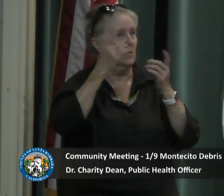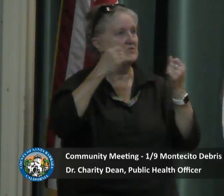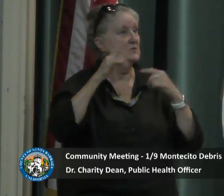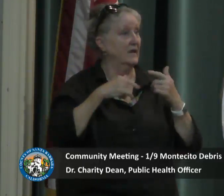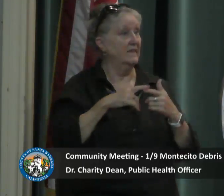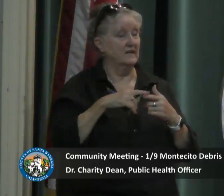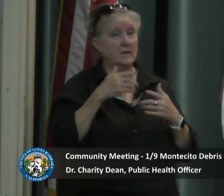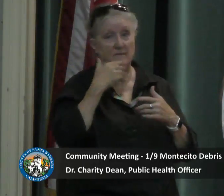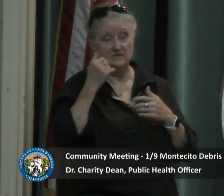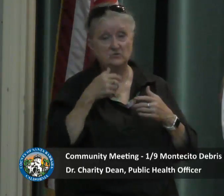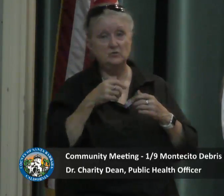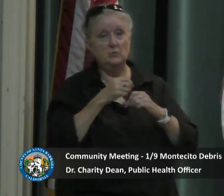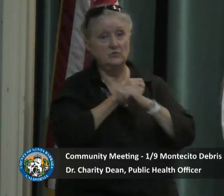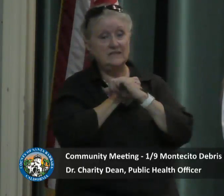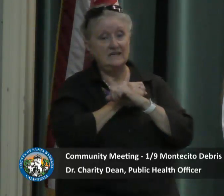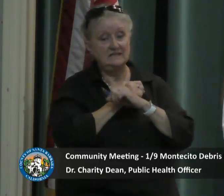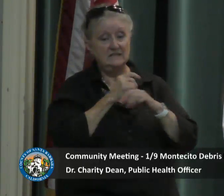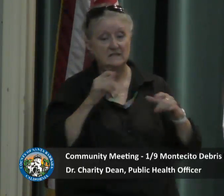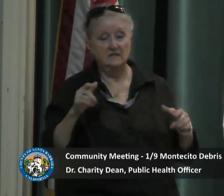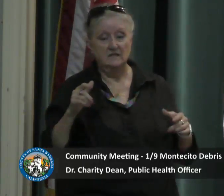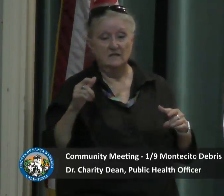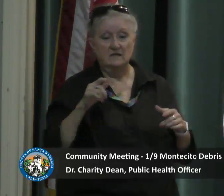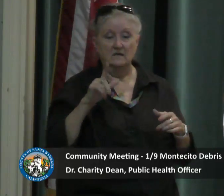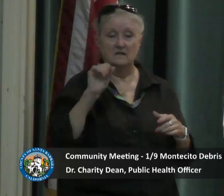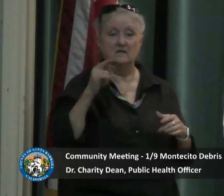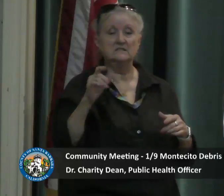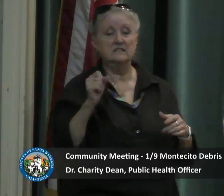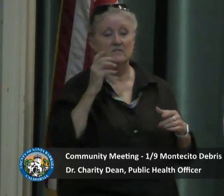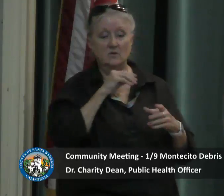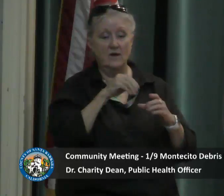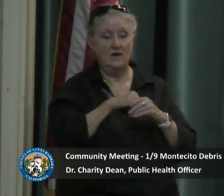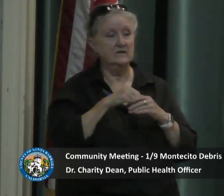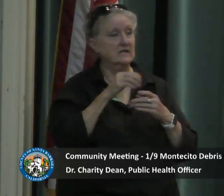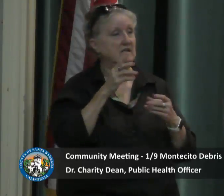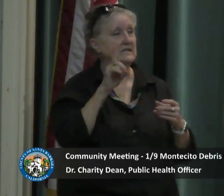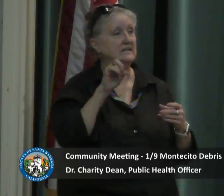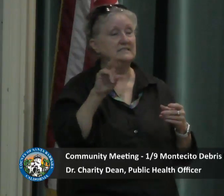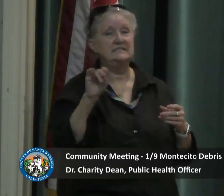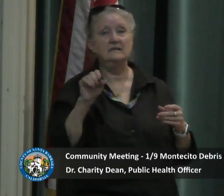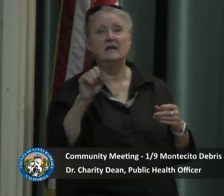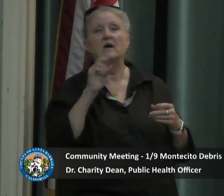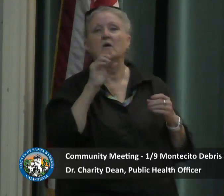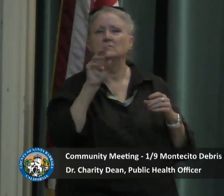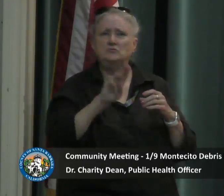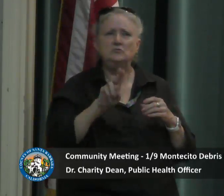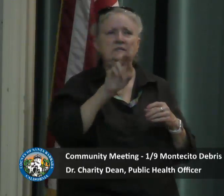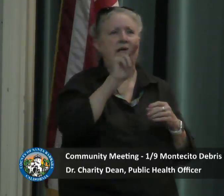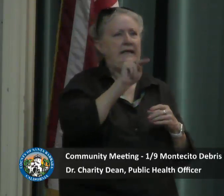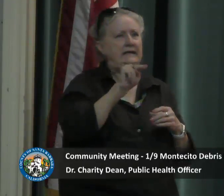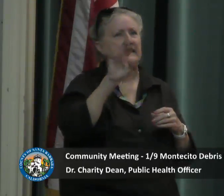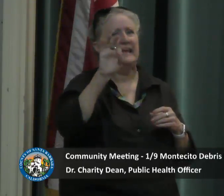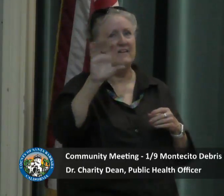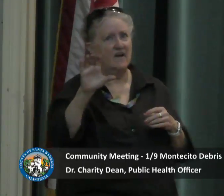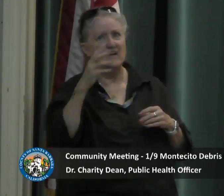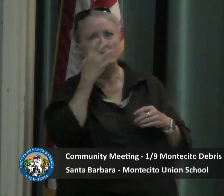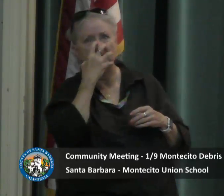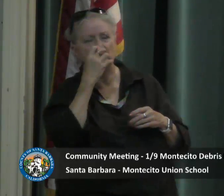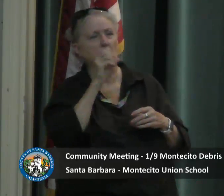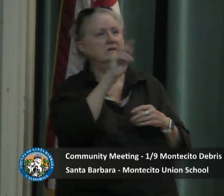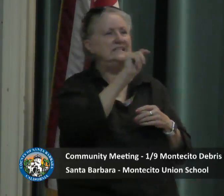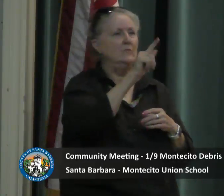best way to protect your lungs is when you're out in dusty conditions, wear an N95 or a P100. That will